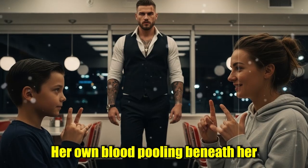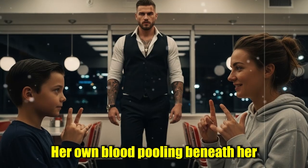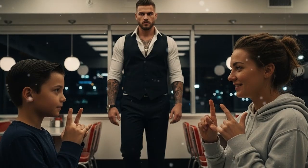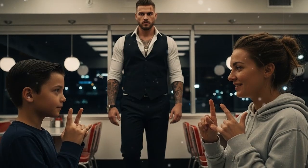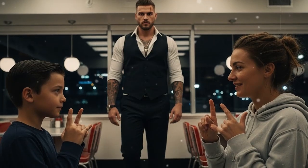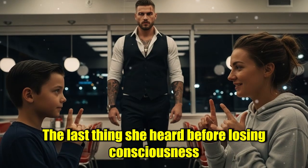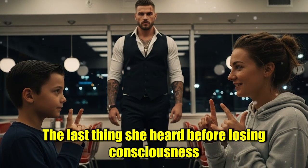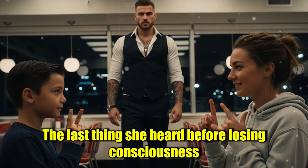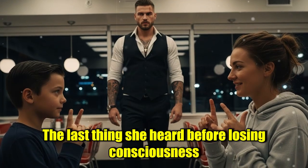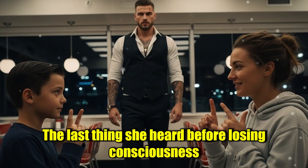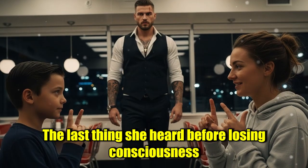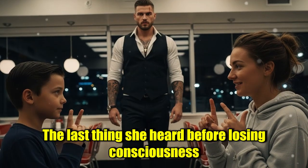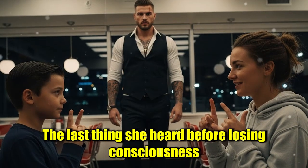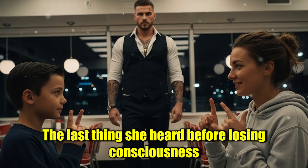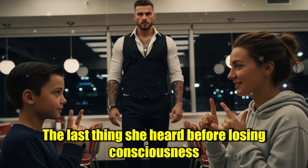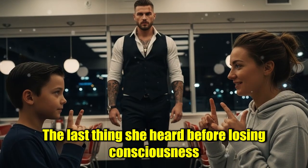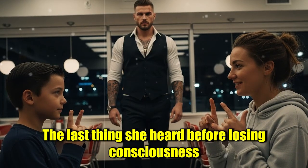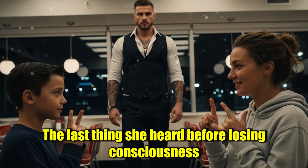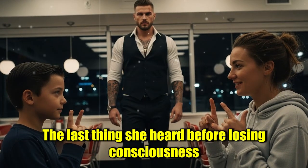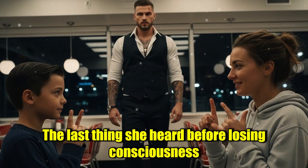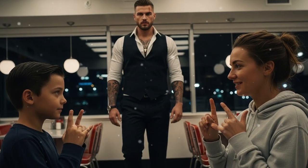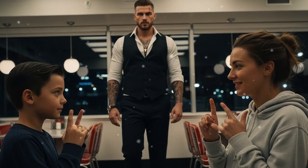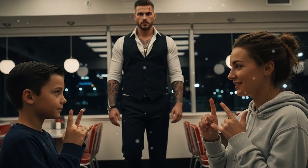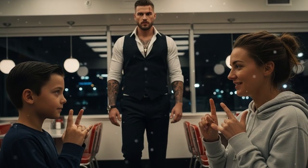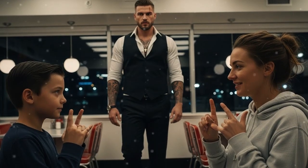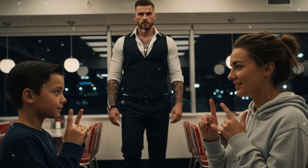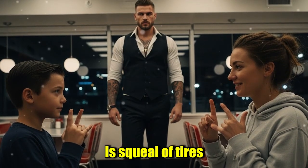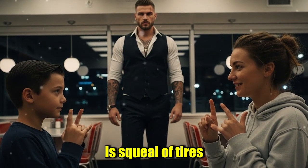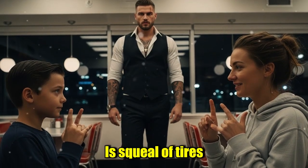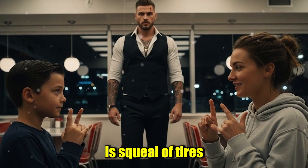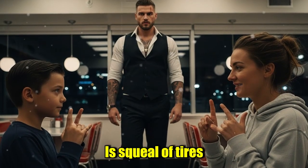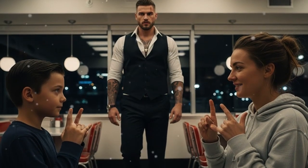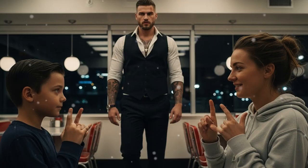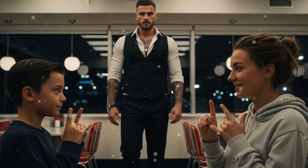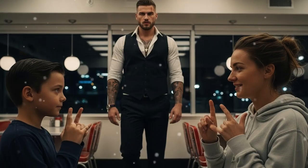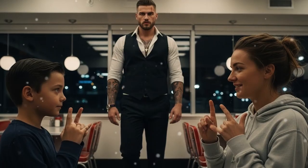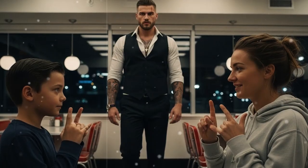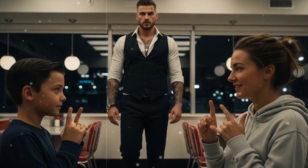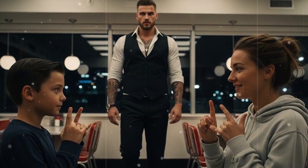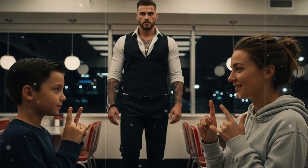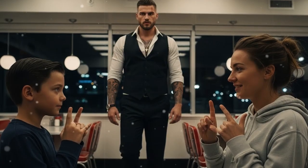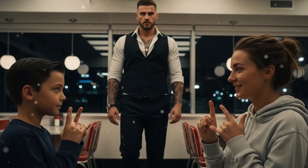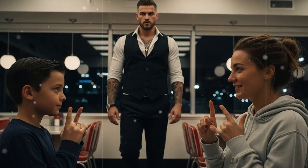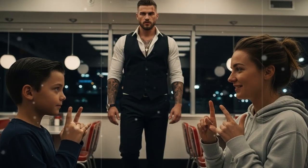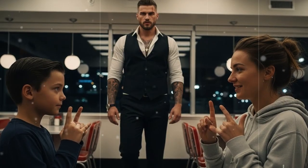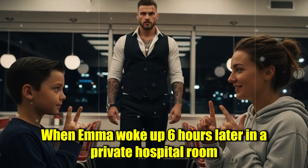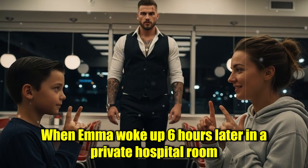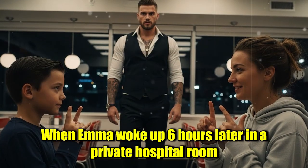her. The last thing she heard before losing consciousness was the squeal of tires as they took Luca away. When Emma woke